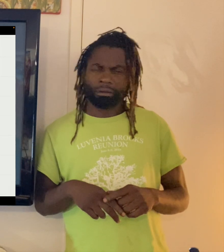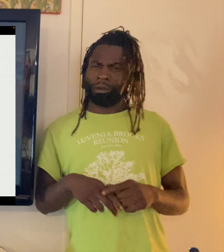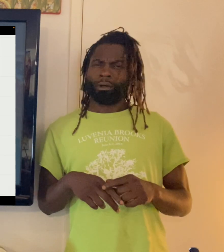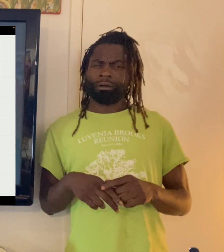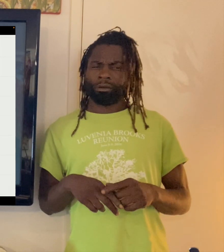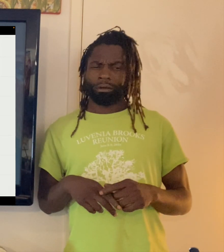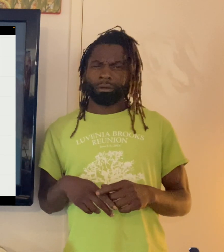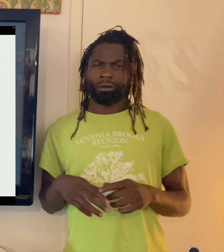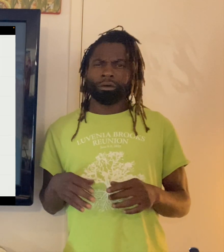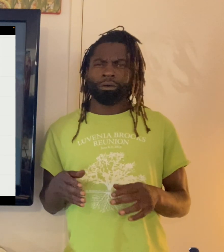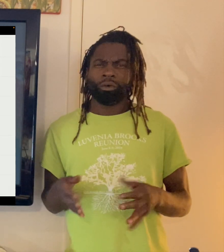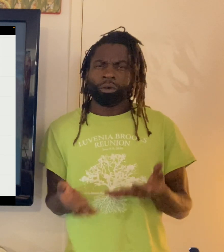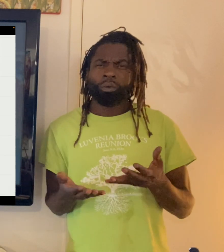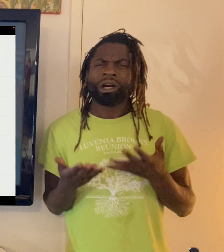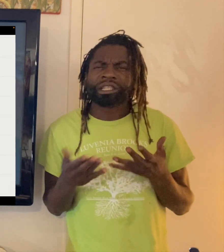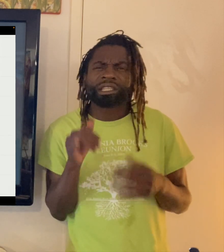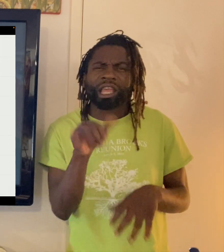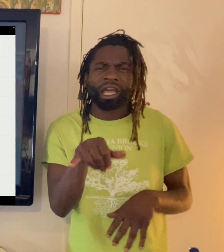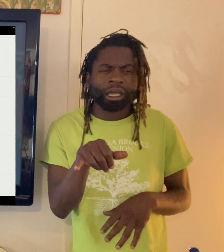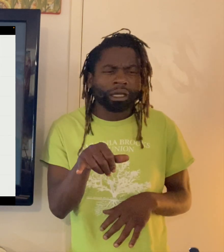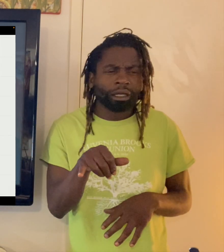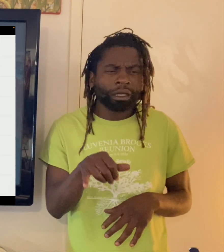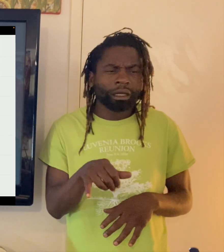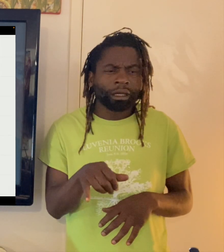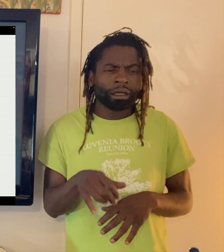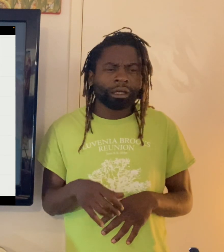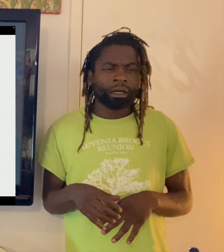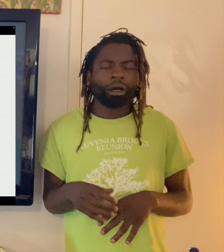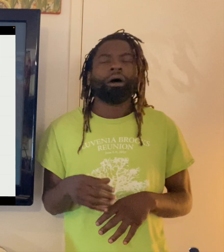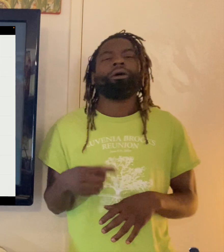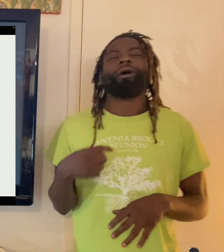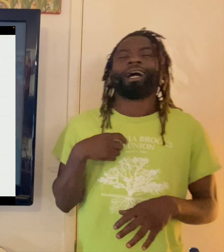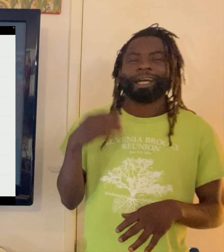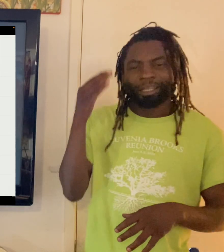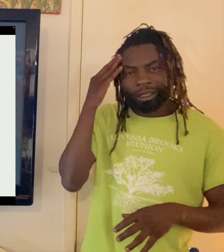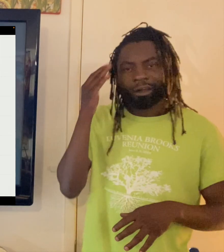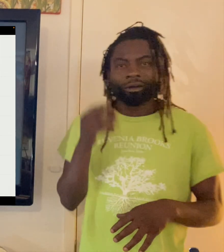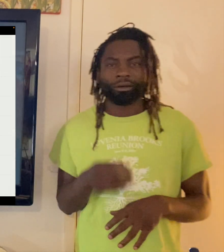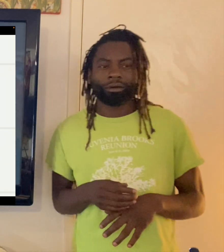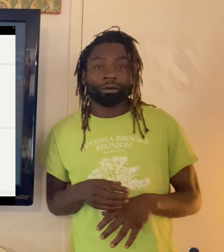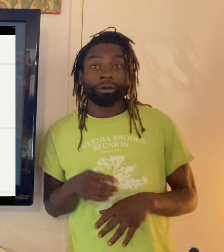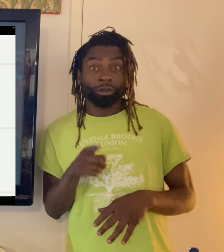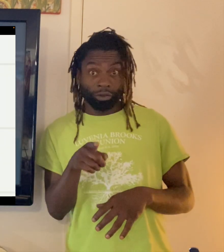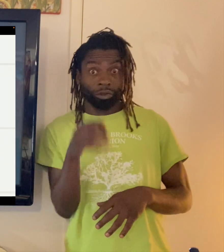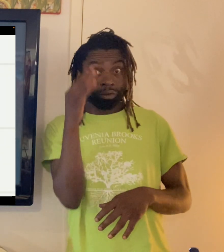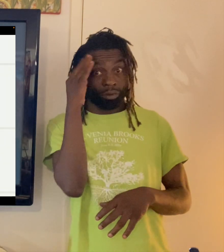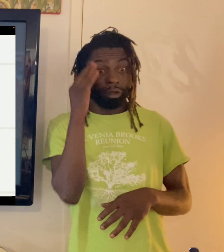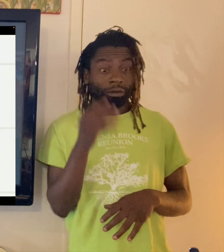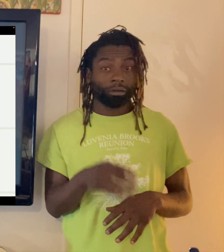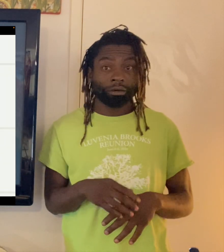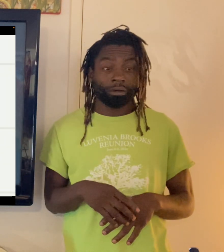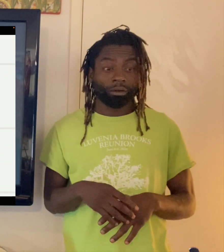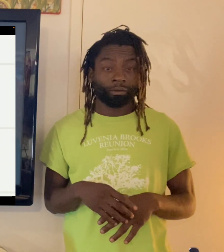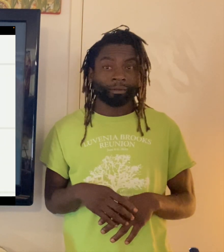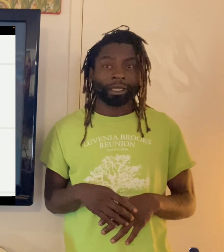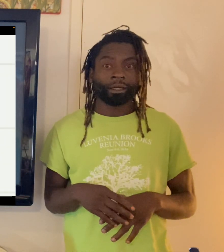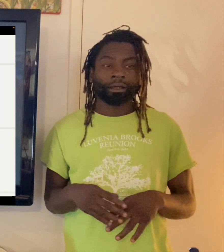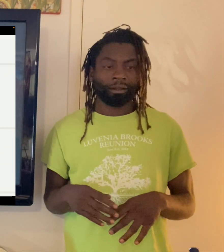Oh, wait, what is this? Oh, I know. Does anybody know what this